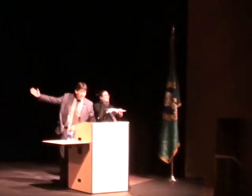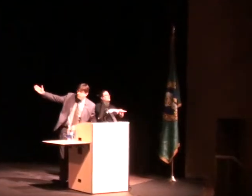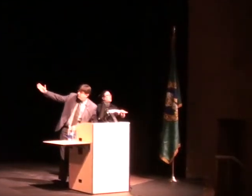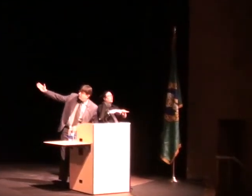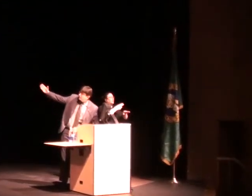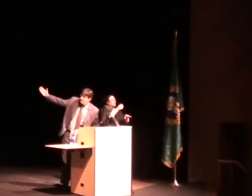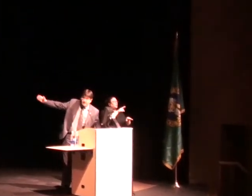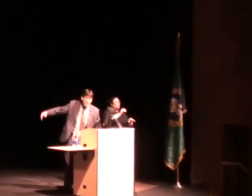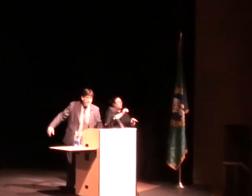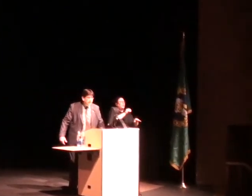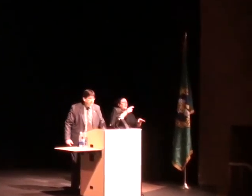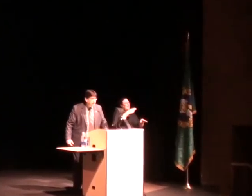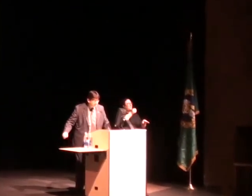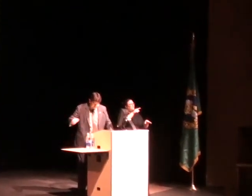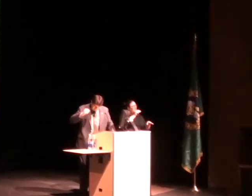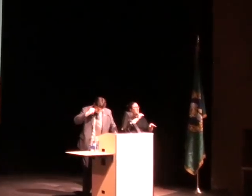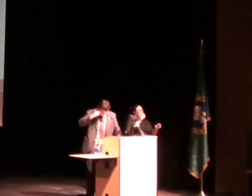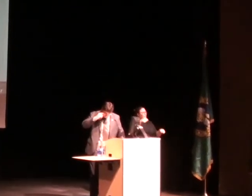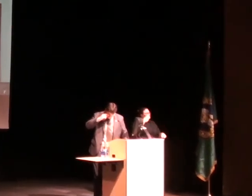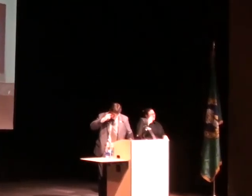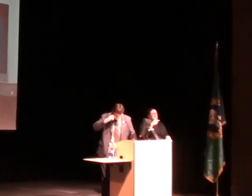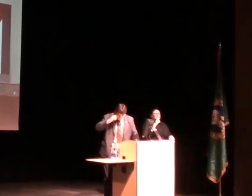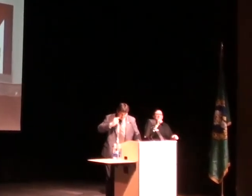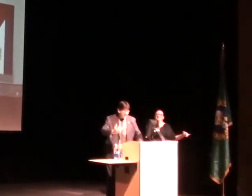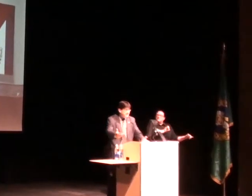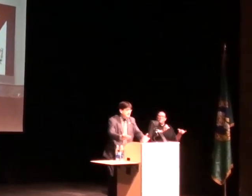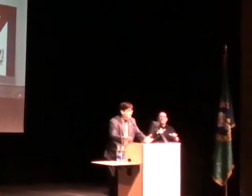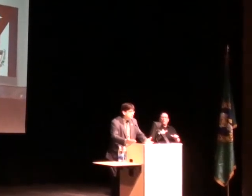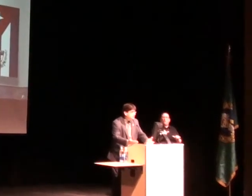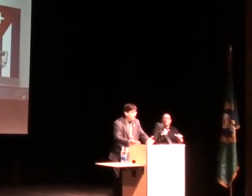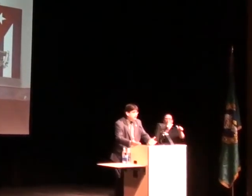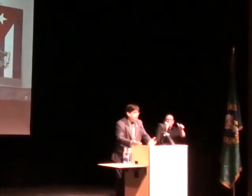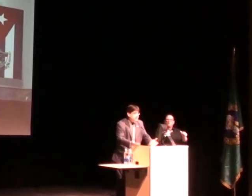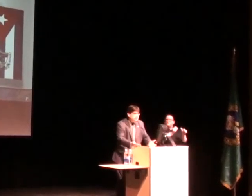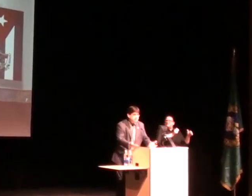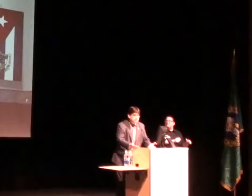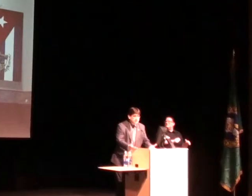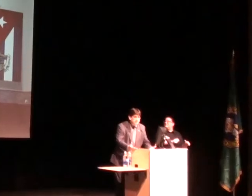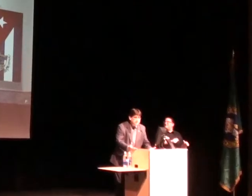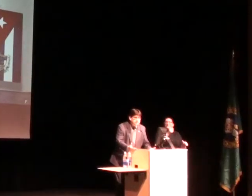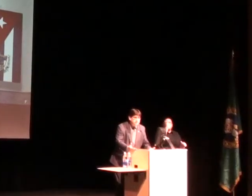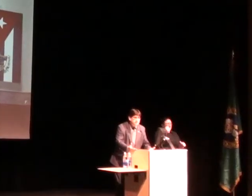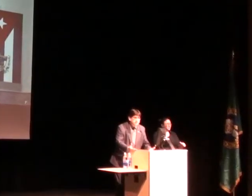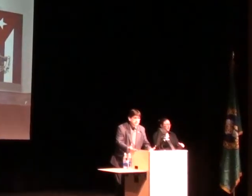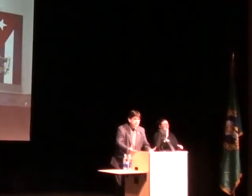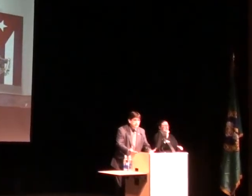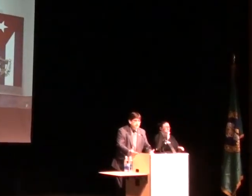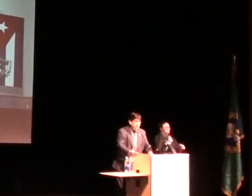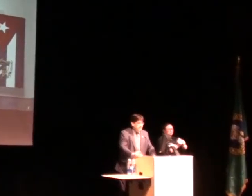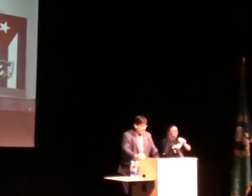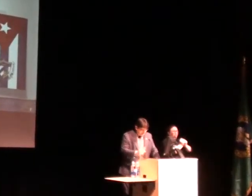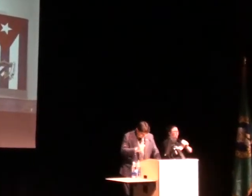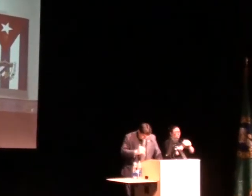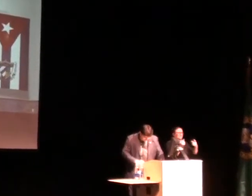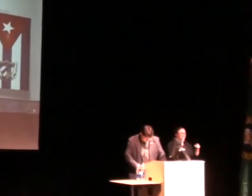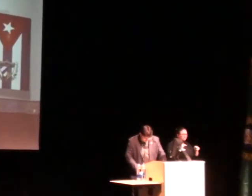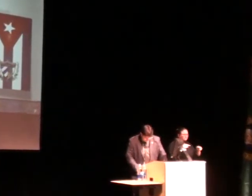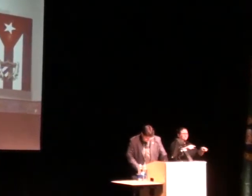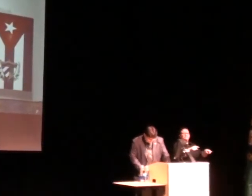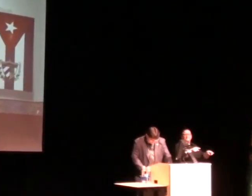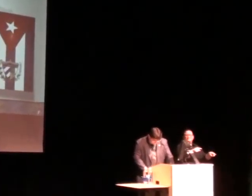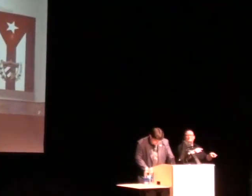You can see how similar they are. And this is because we have a lot of history together, you know? And for